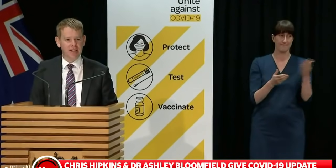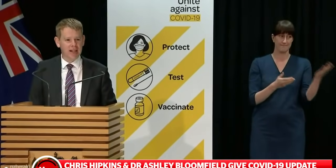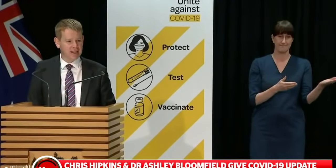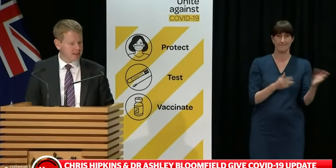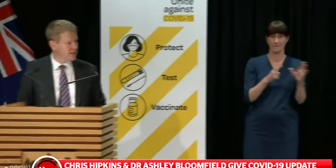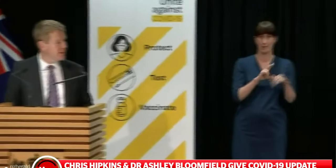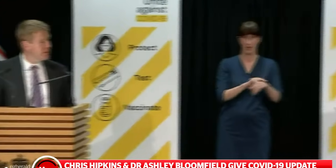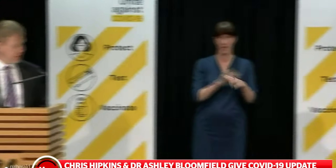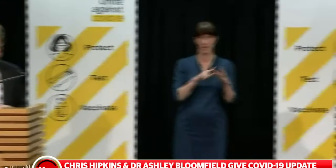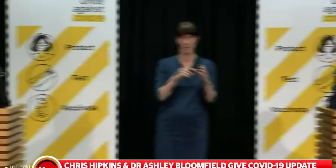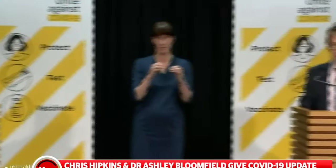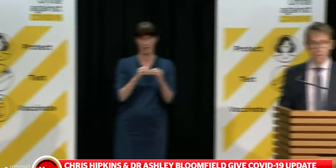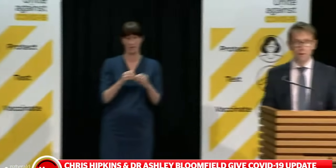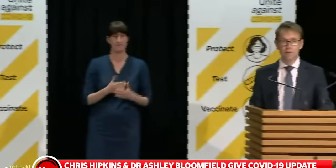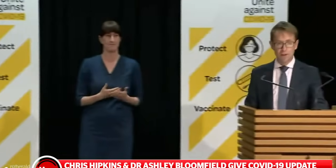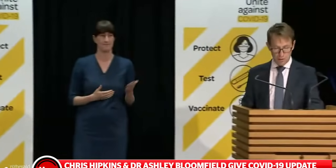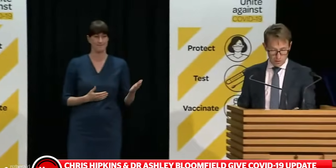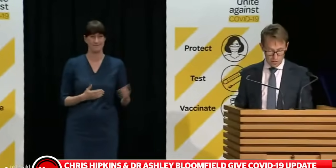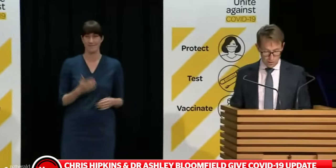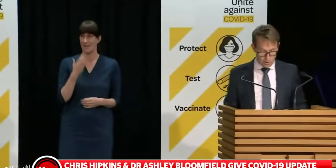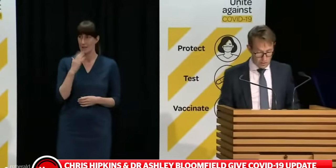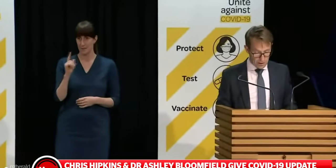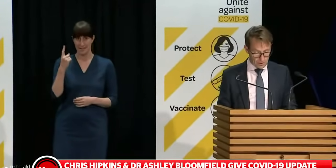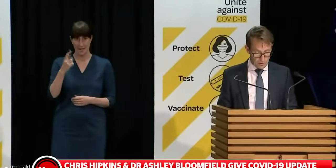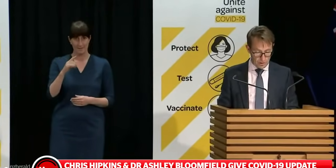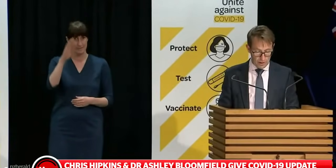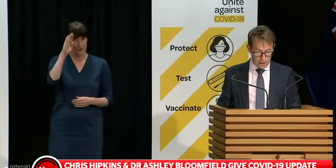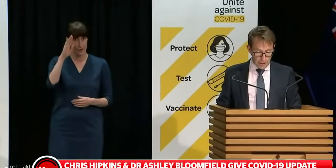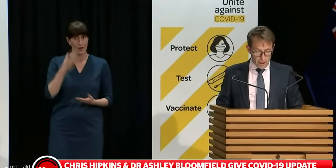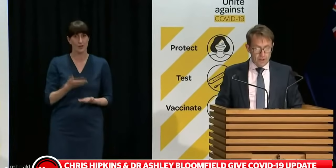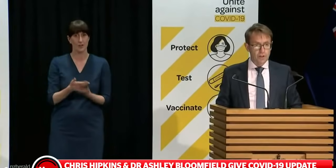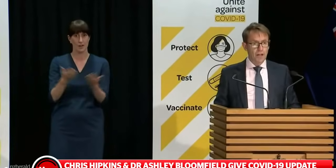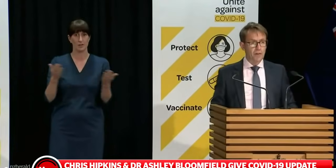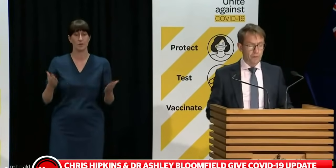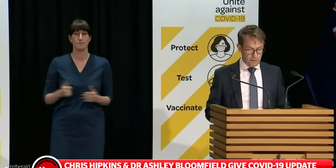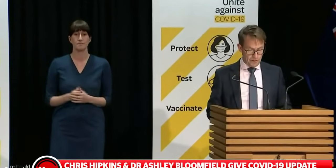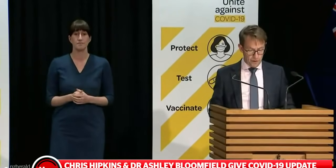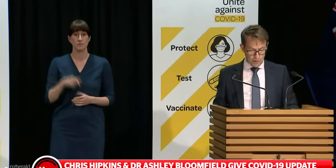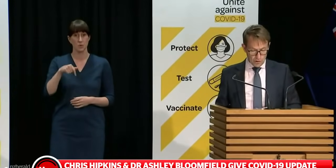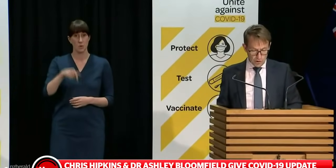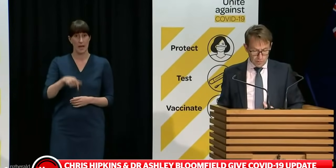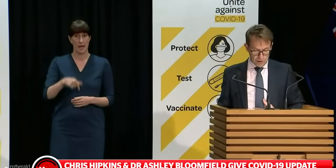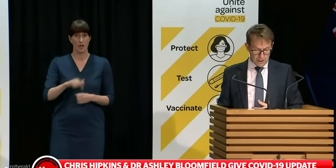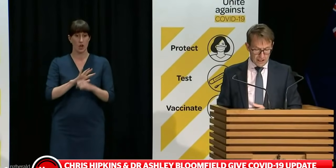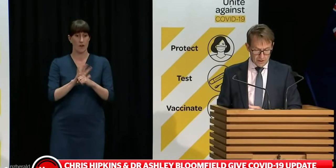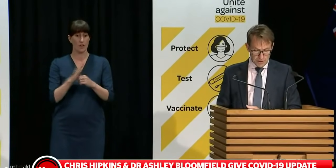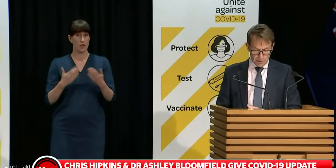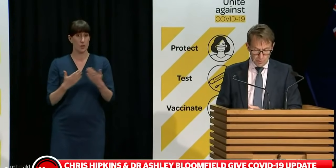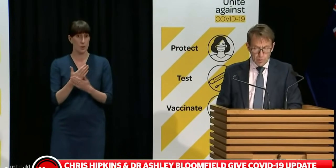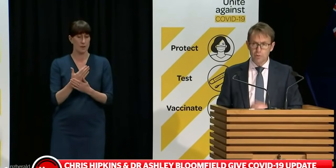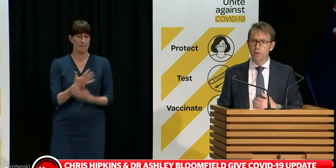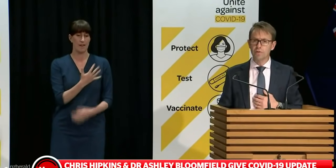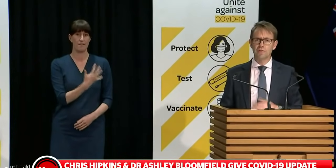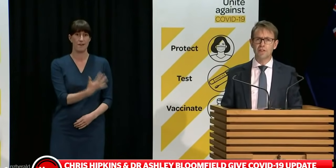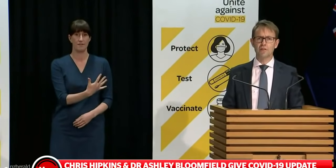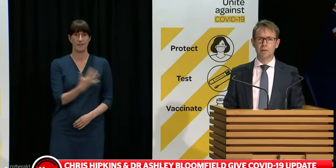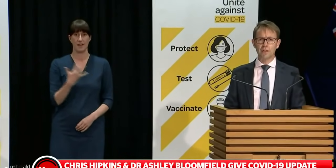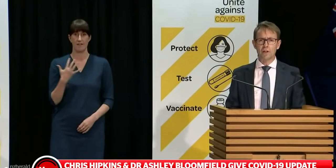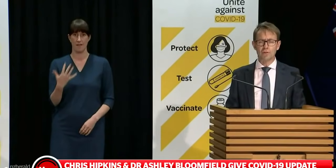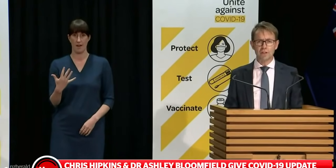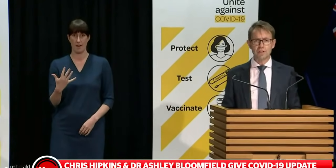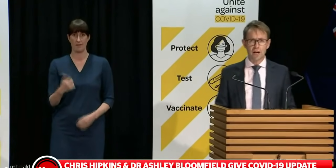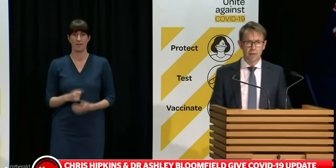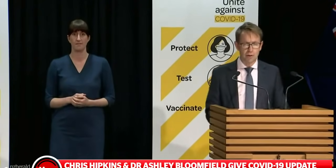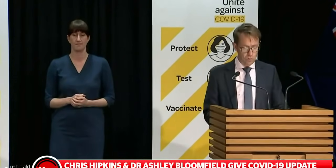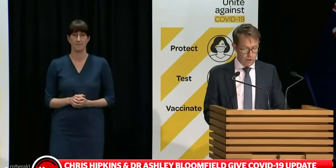on today's cases. Thank you, Minister. Kia ora koutou katoa. So today there are 55 new community cases to report.